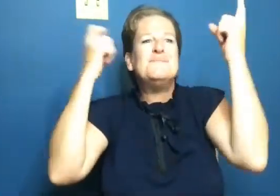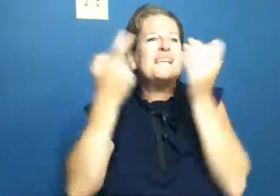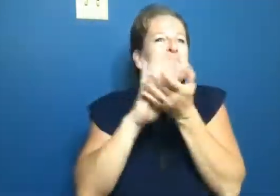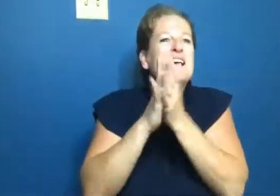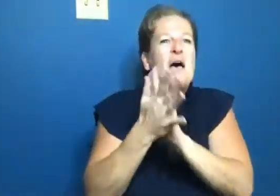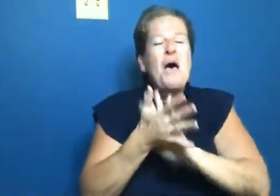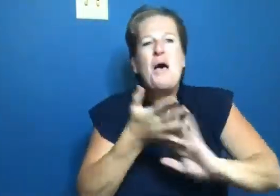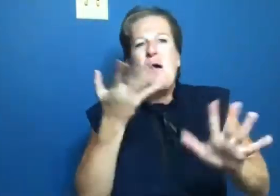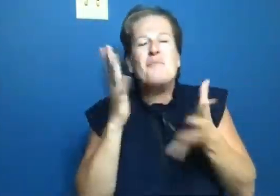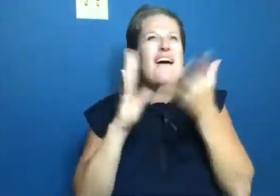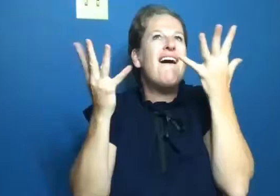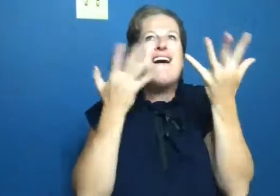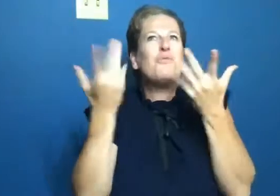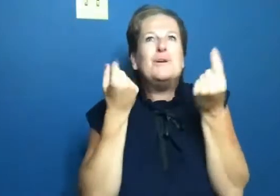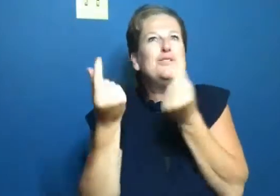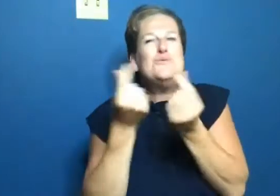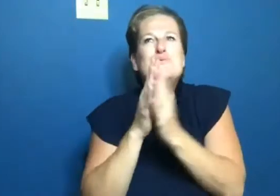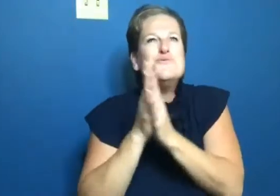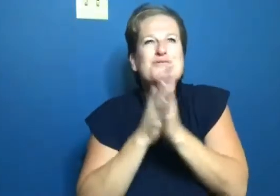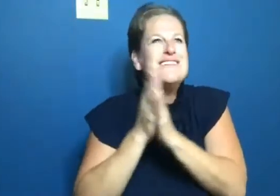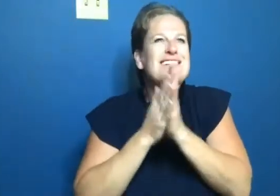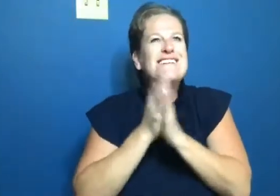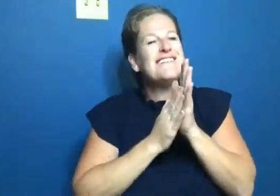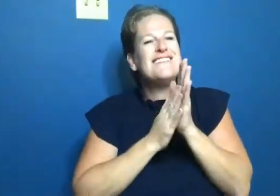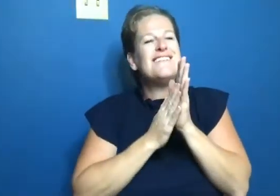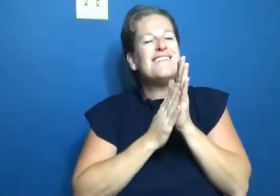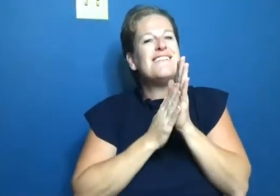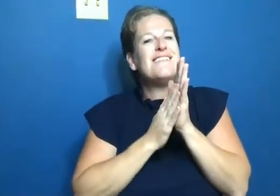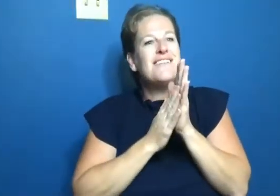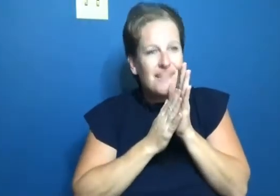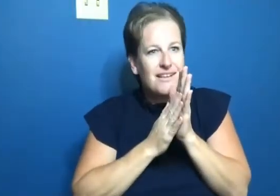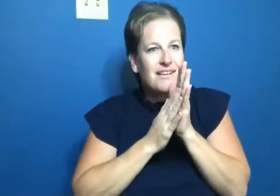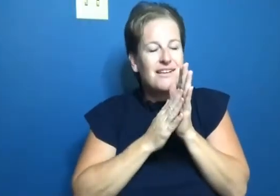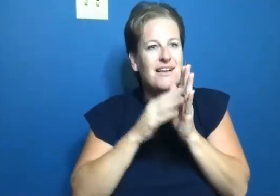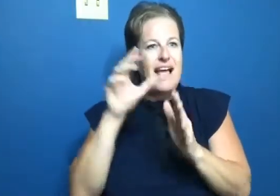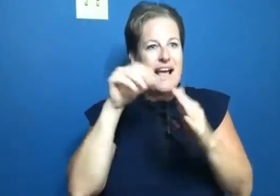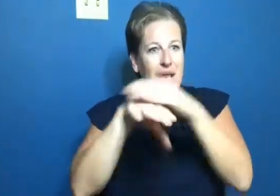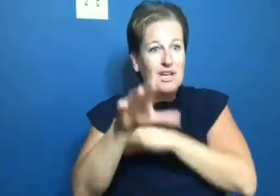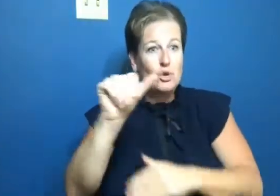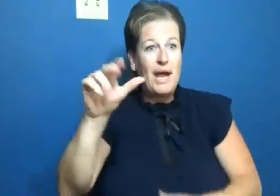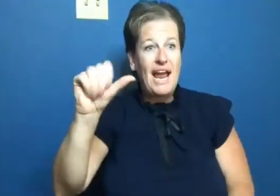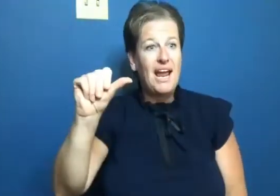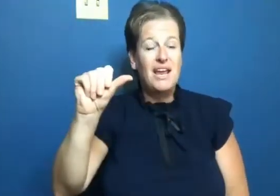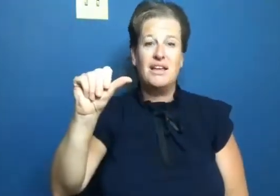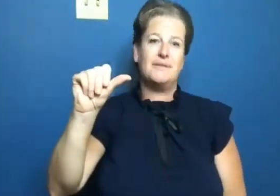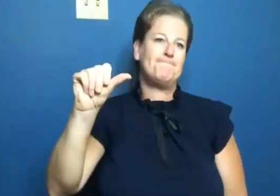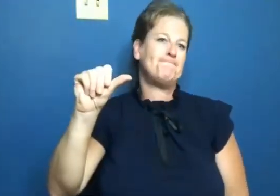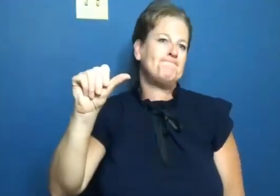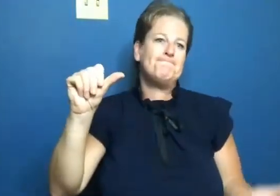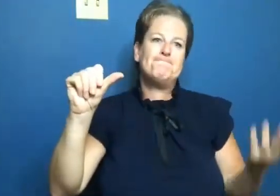for the future. And by the time I got to Alcoholics Anonymous, I was not able to, none of those things